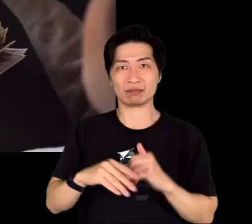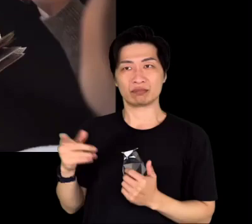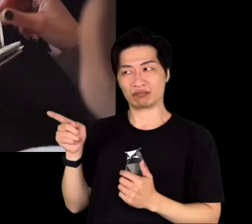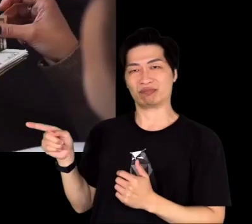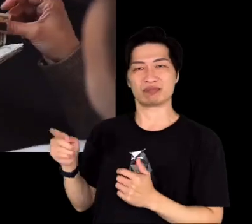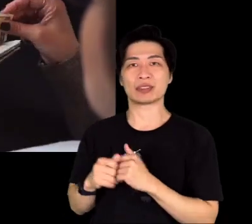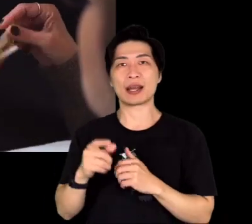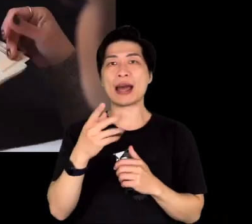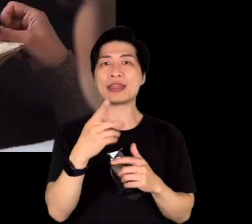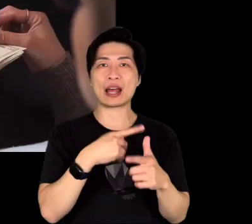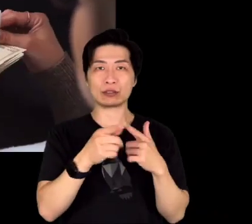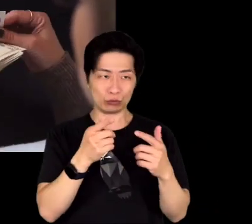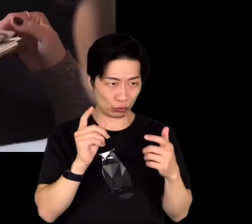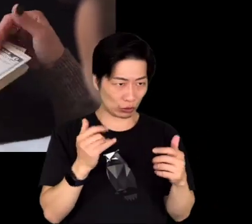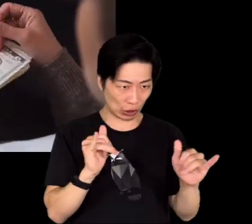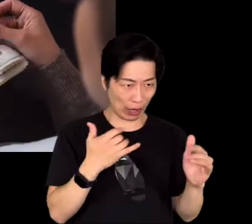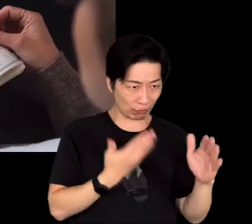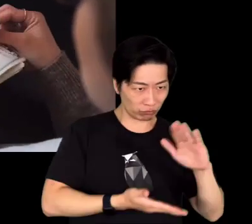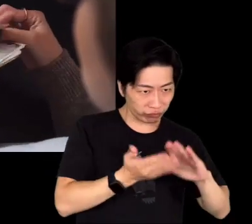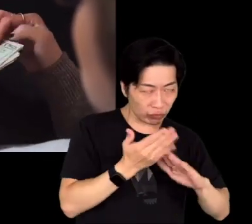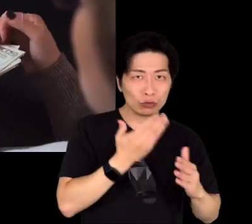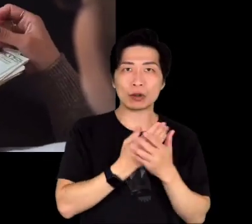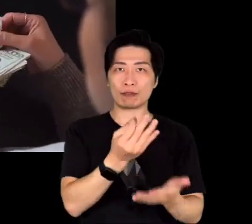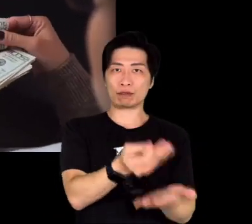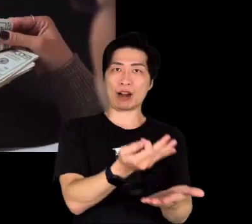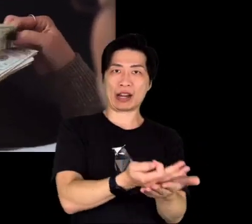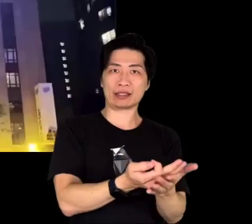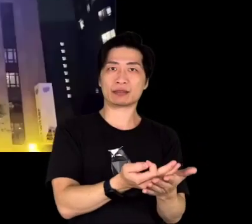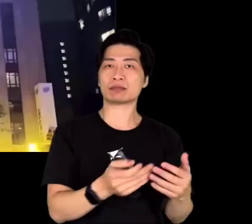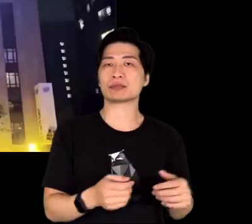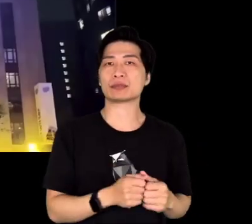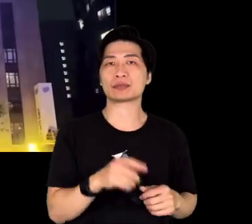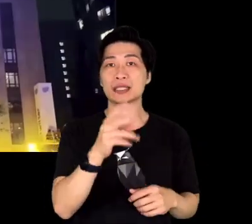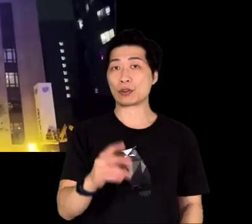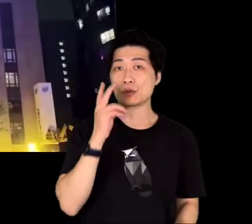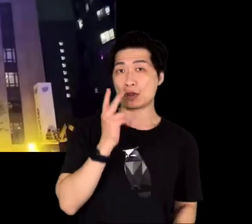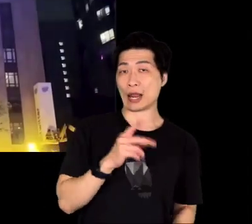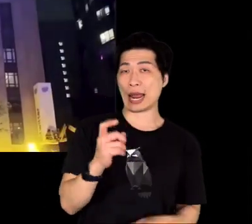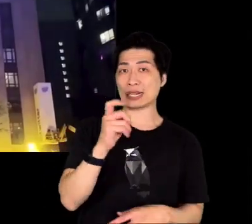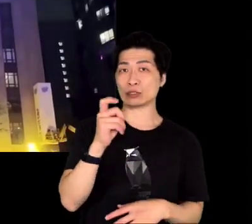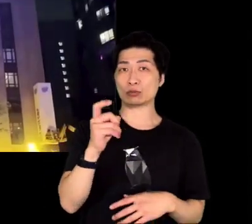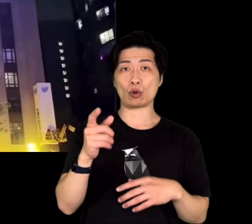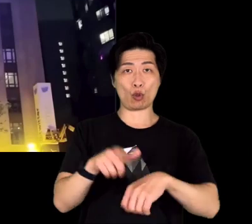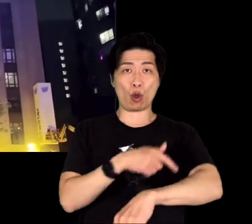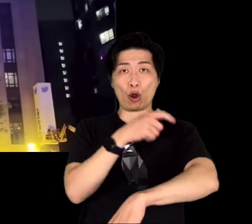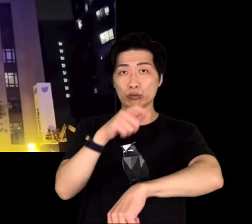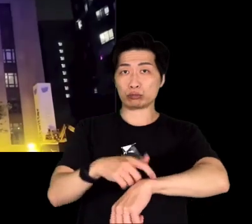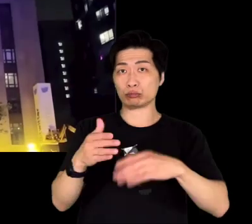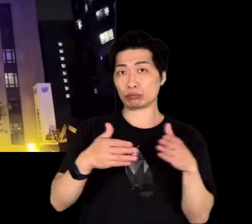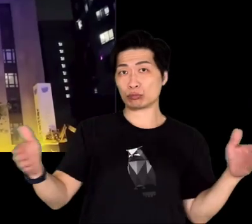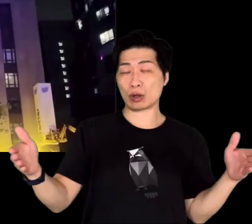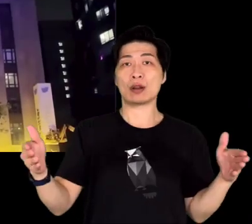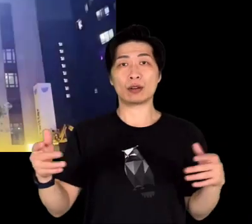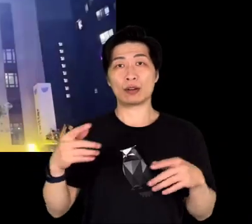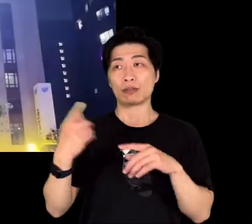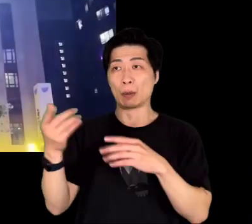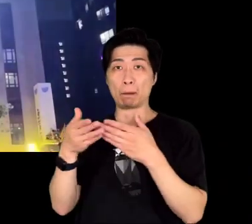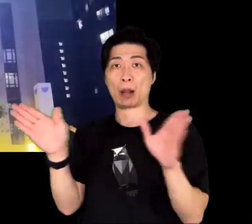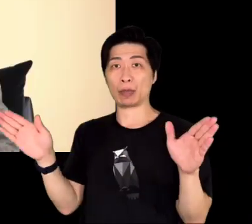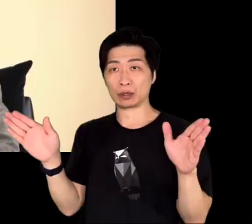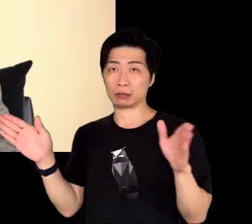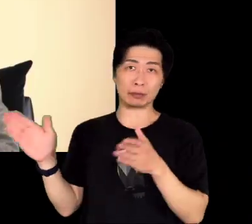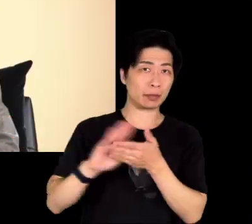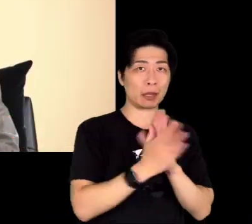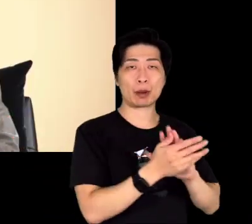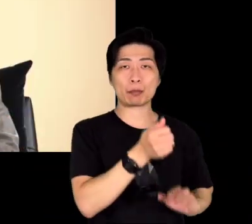and ensure that you can fund your operations while you execute your goal. If we look at X's long-term strategic goal as it moved from a public to private company,